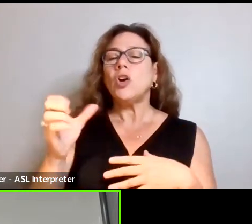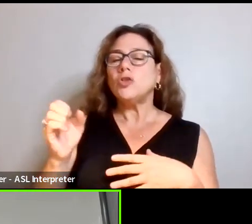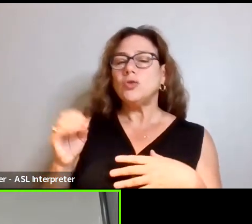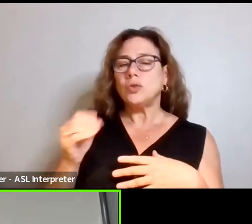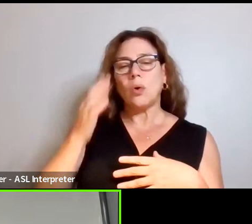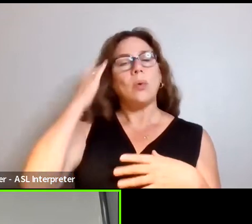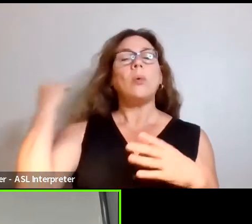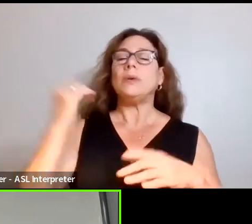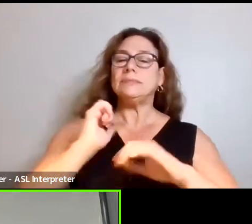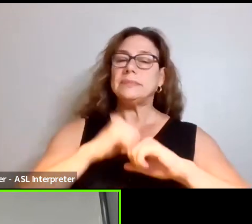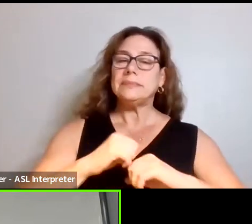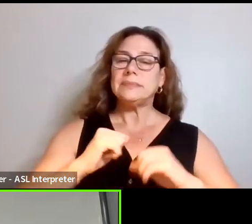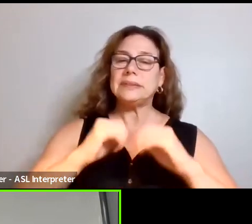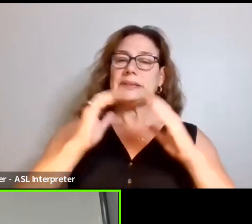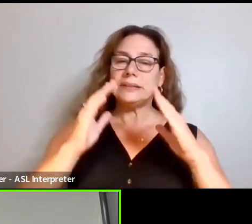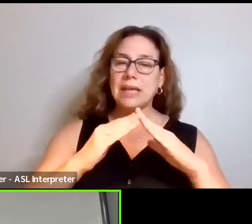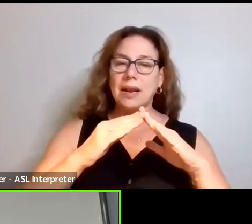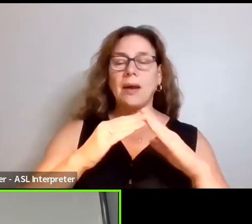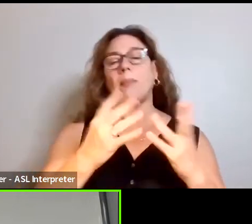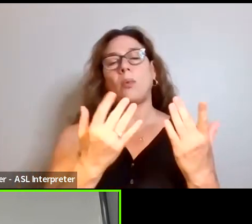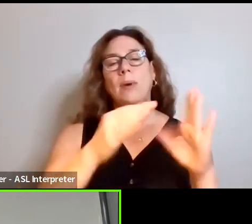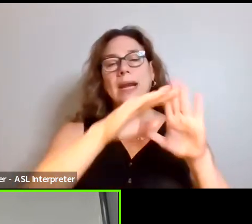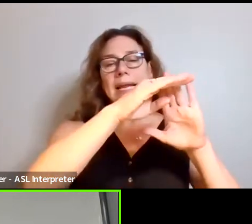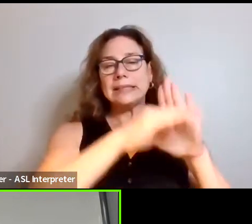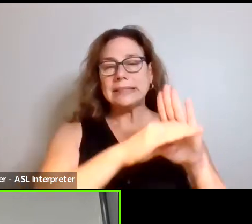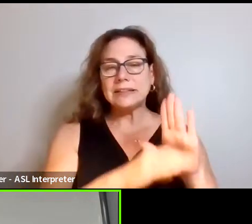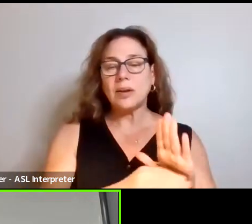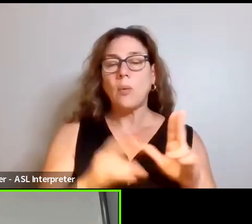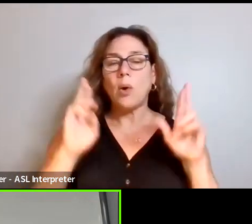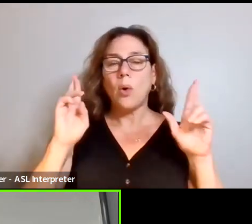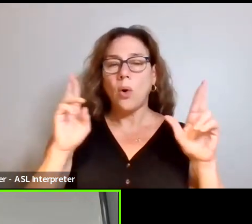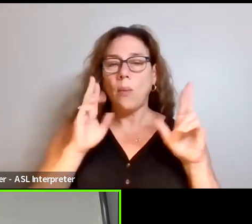in the near future hope to accommodate